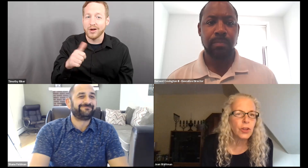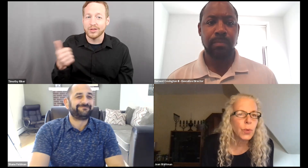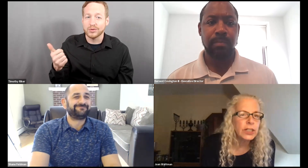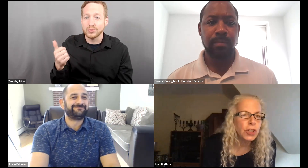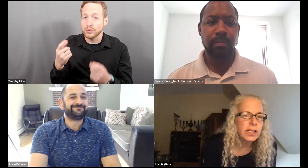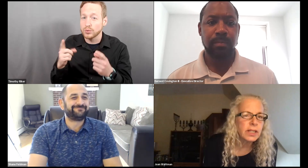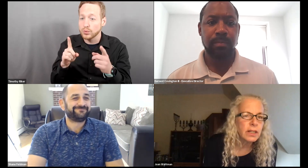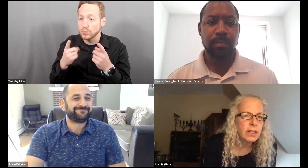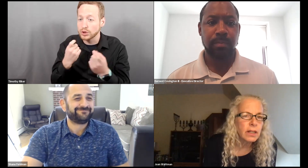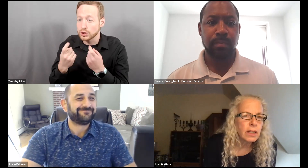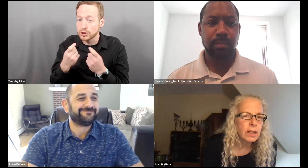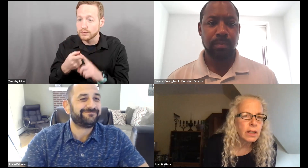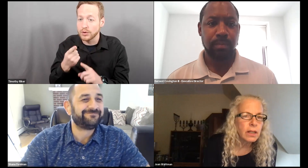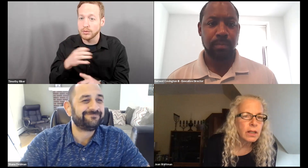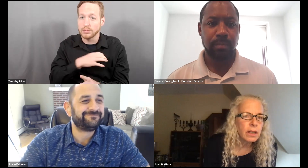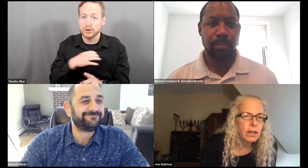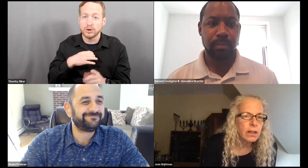Any other questions?